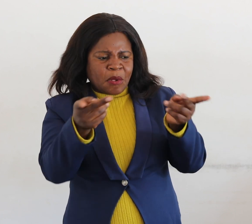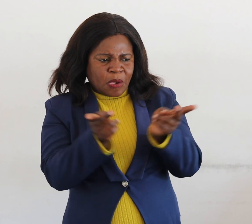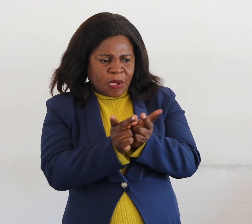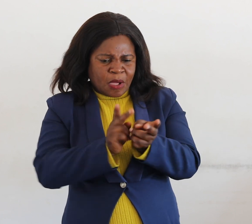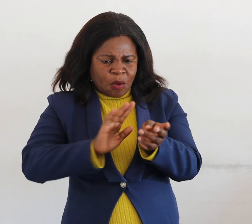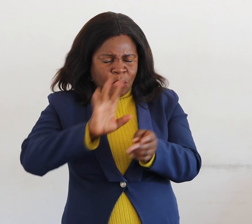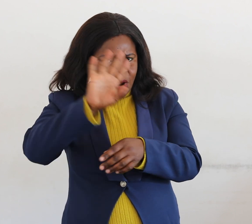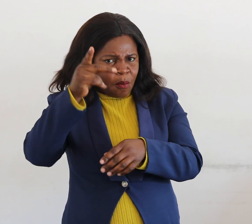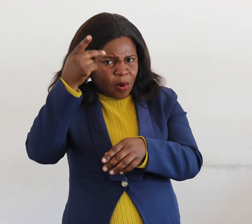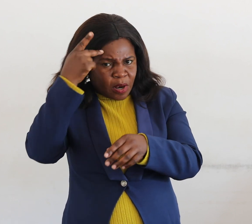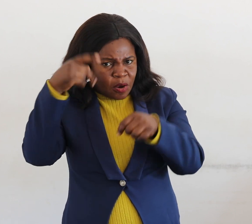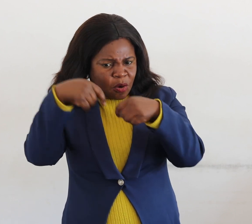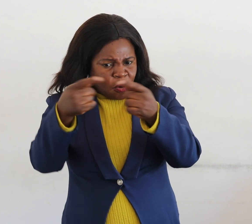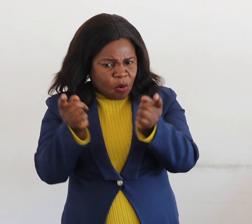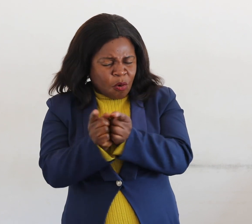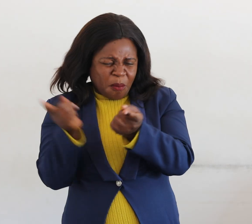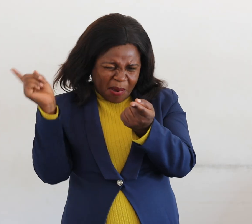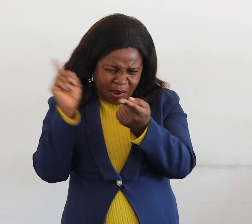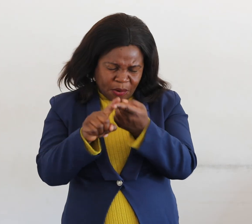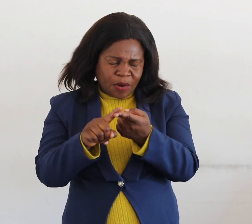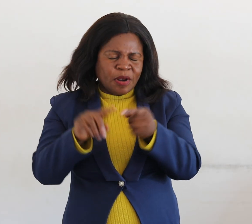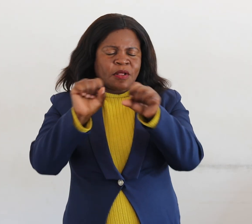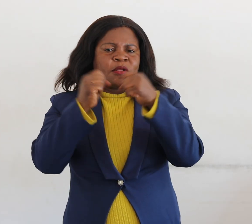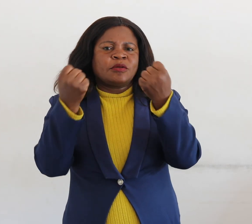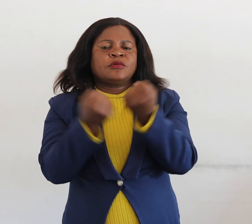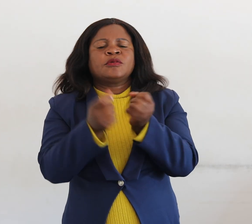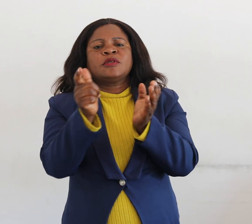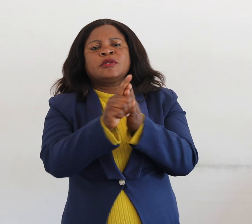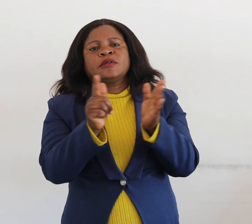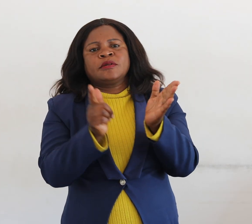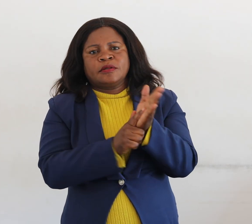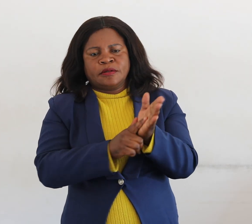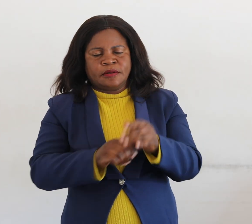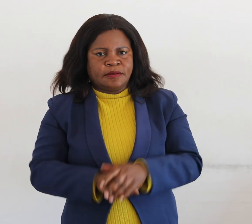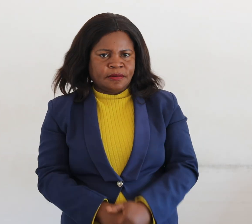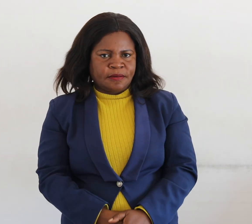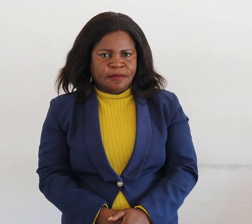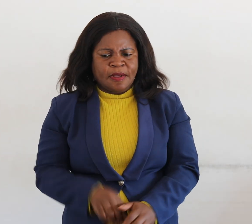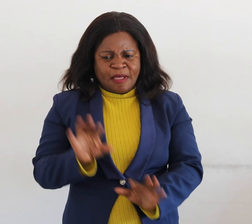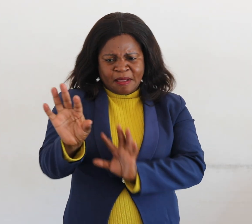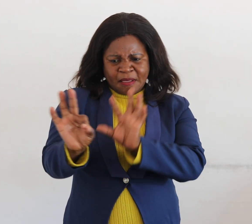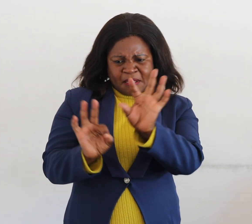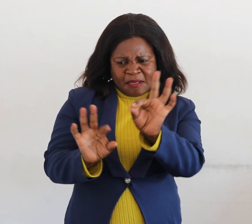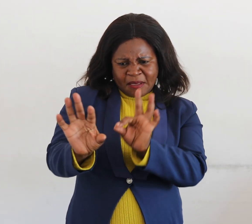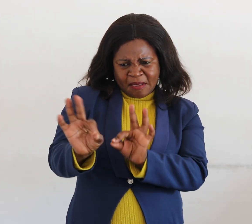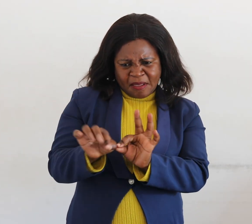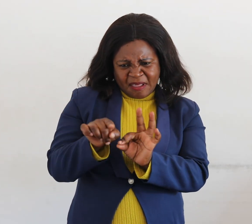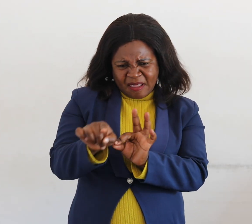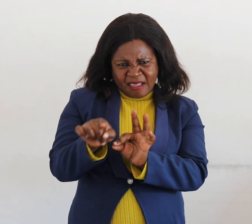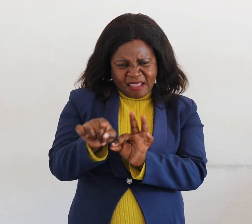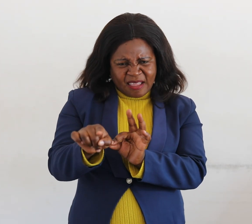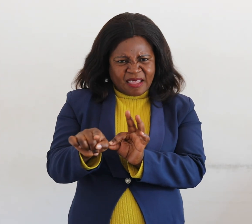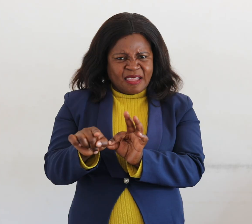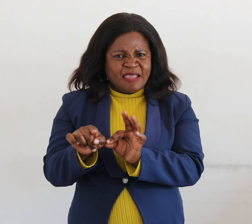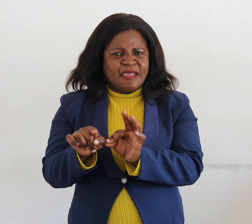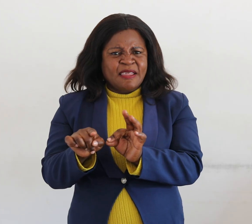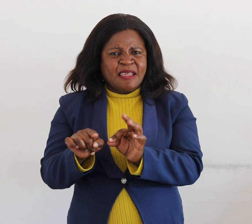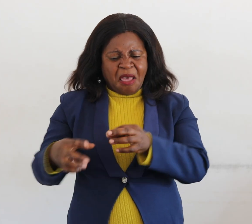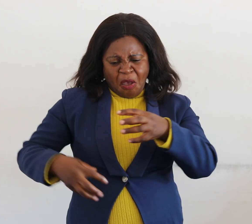Societies Act. A nomination petition means a petition filed in accordance